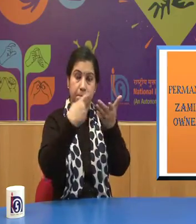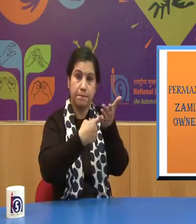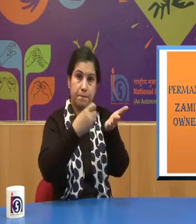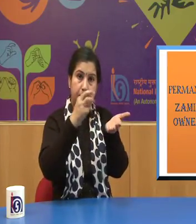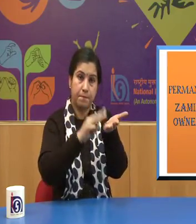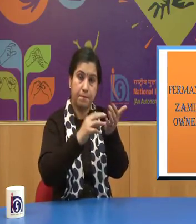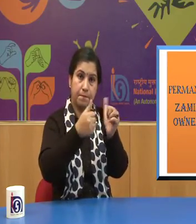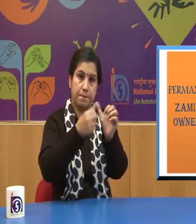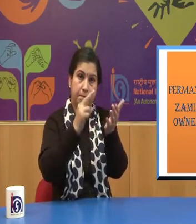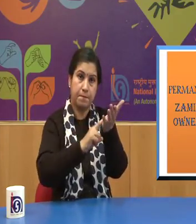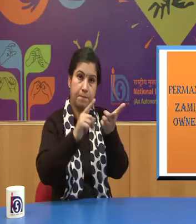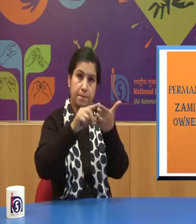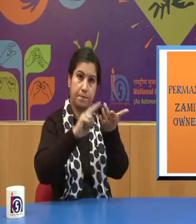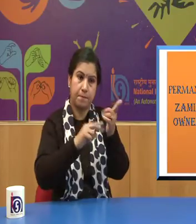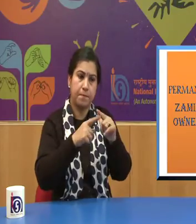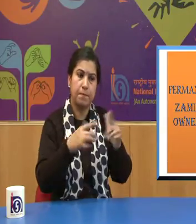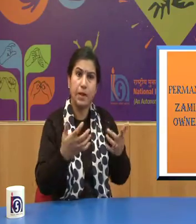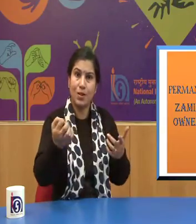the new land revenue settlement,